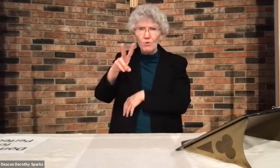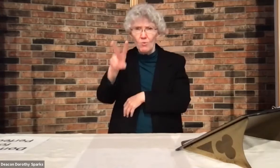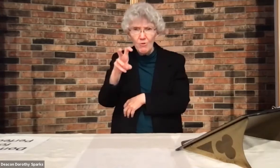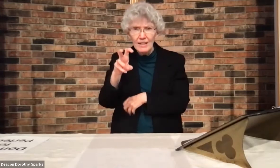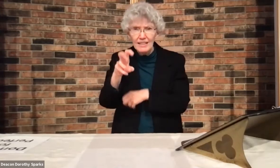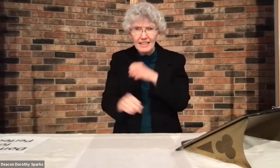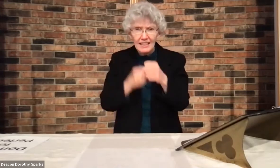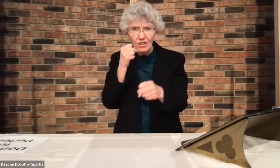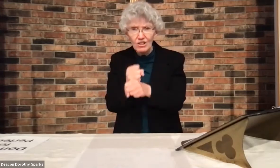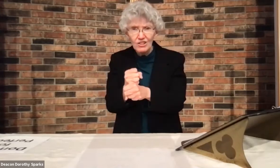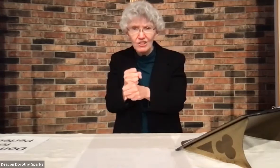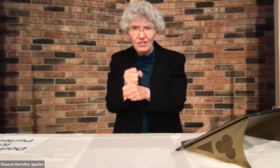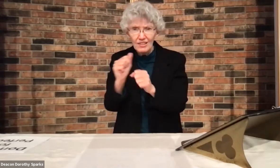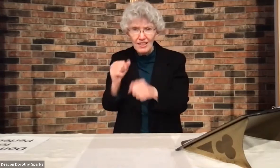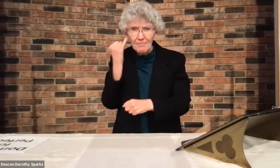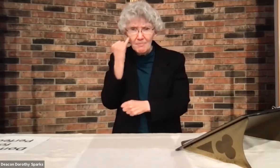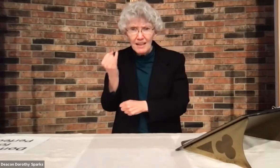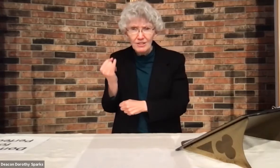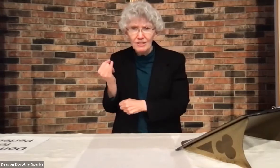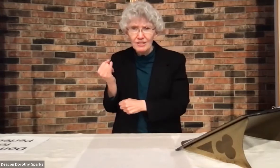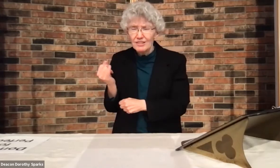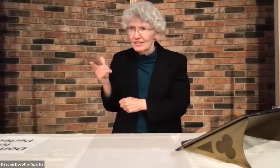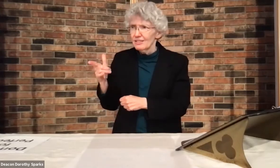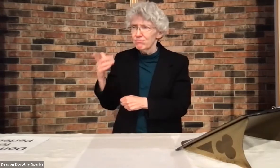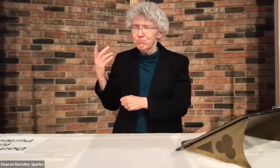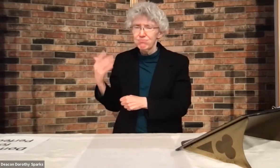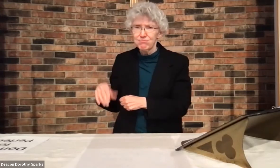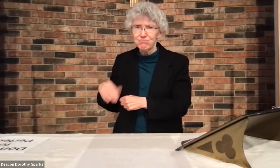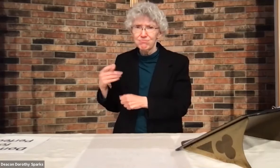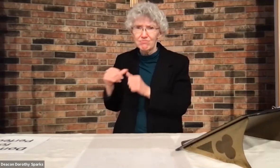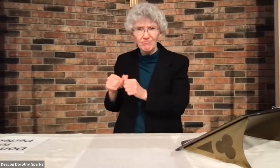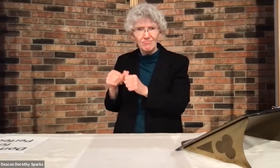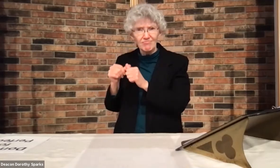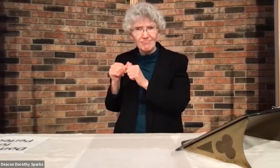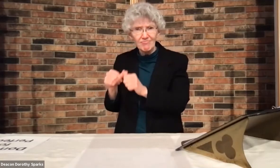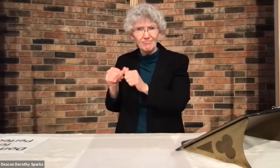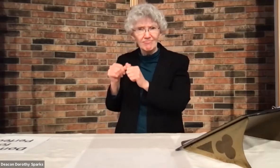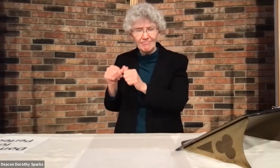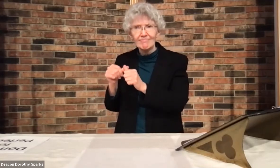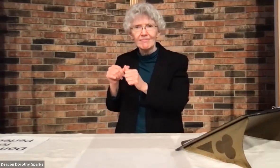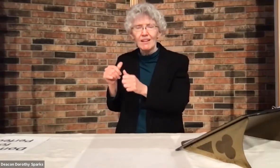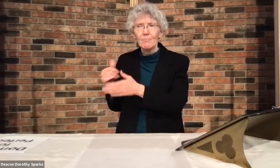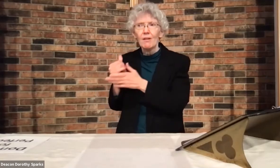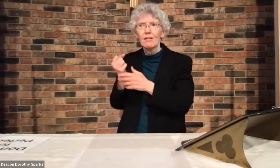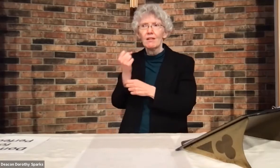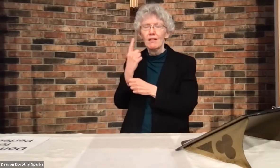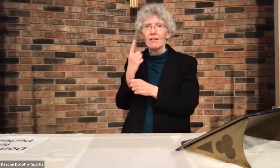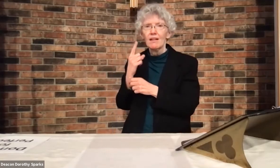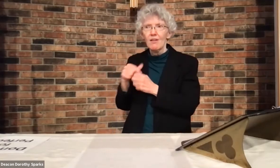and anxiety that they have been experiencing for the last 200 years. Can you imagine